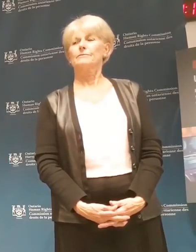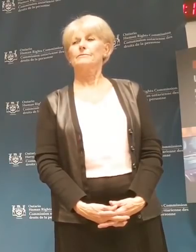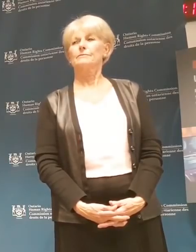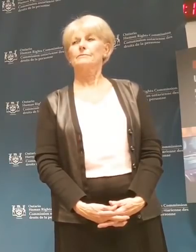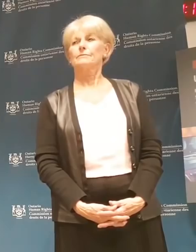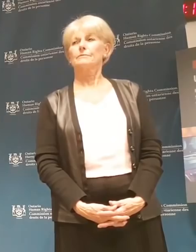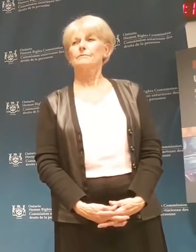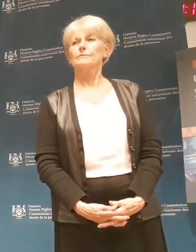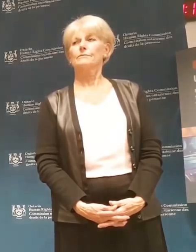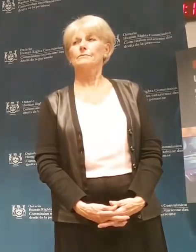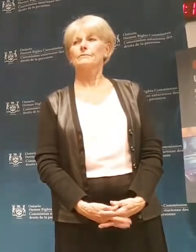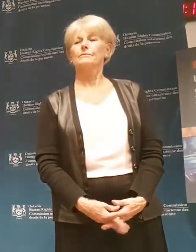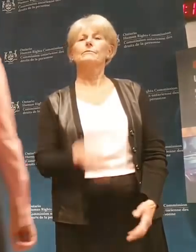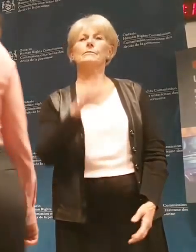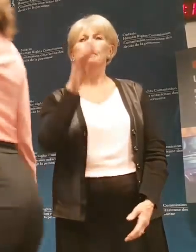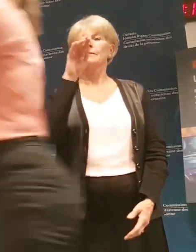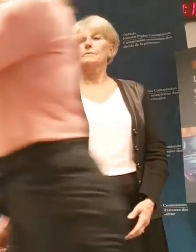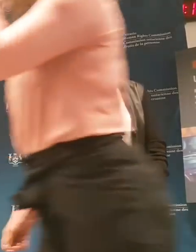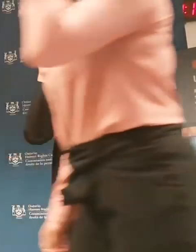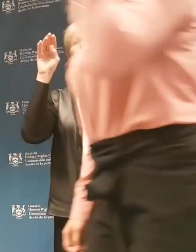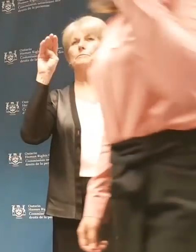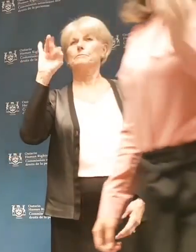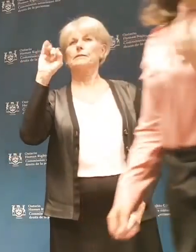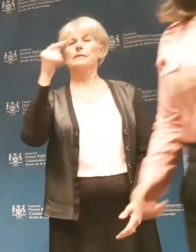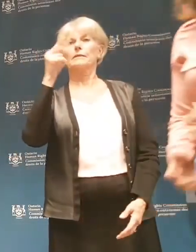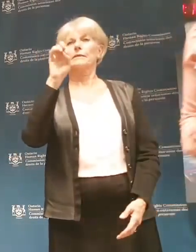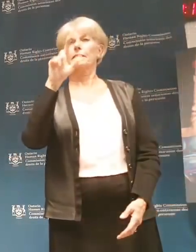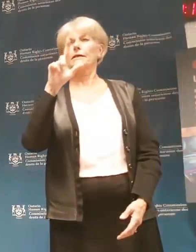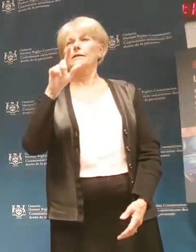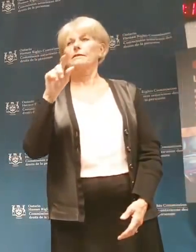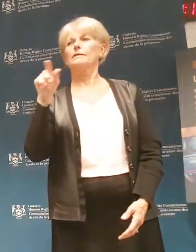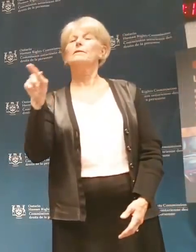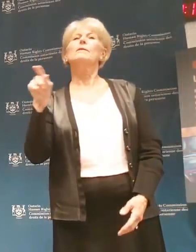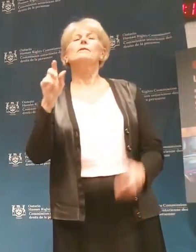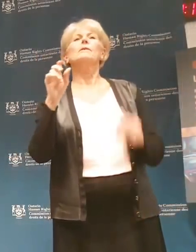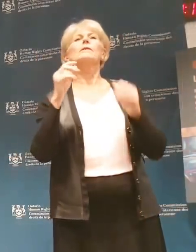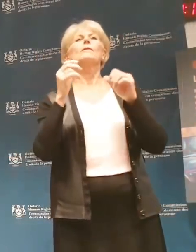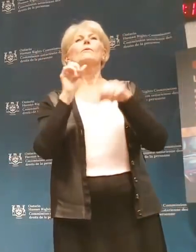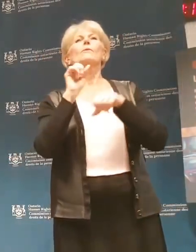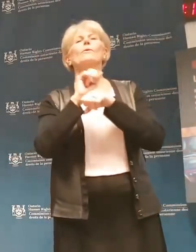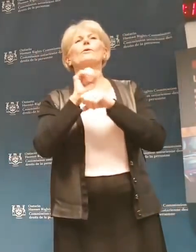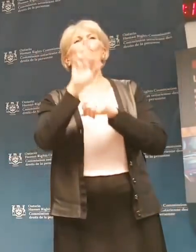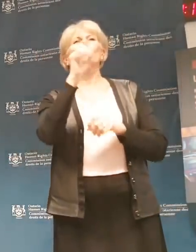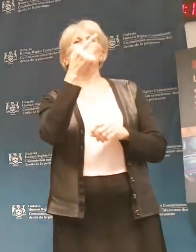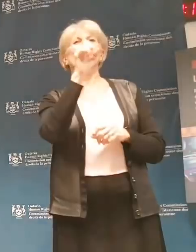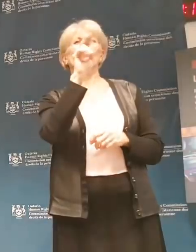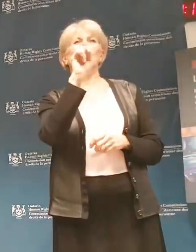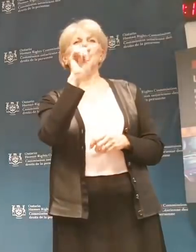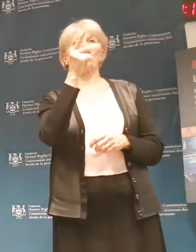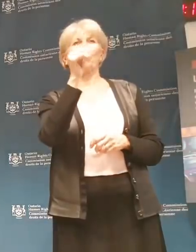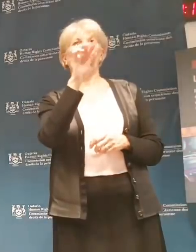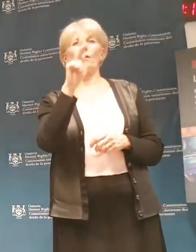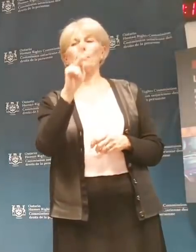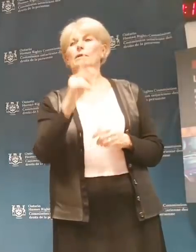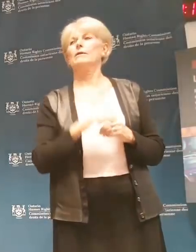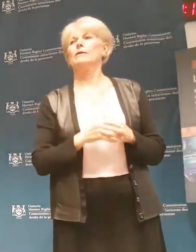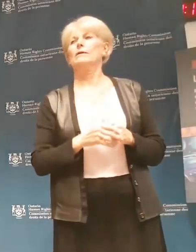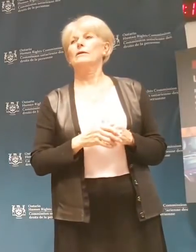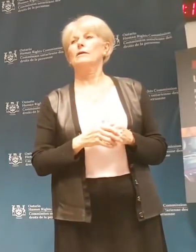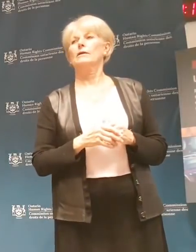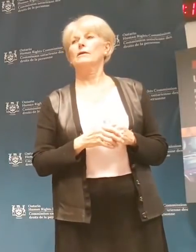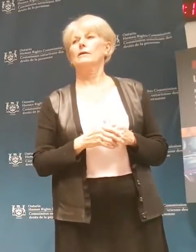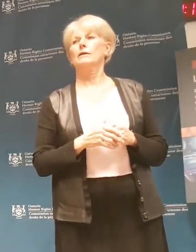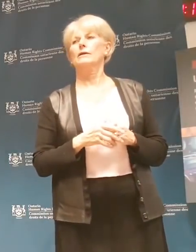Thank you. My name is Miguel Avila, and I'm a social justice activist in Regent Park. I also played the role of a